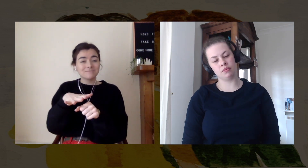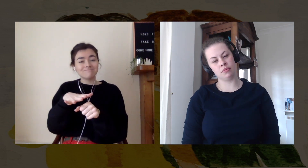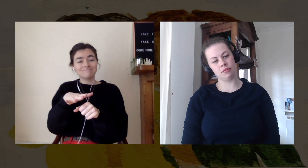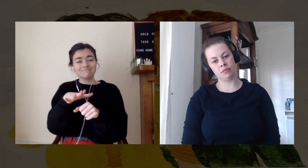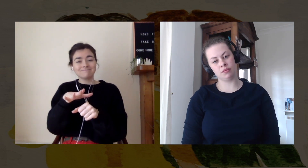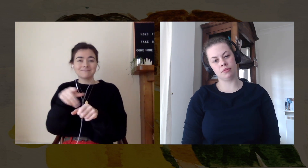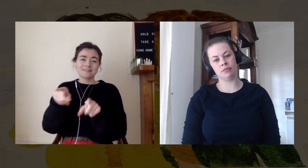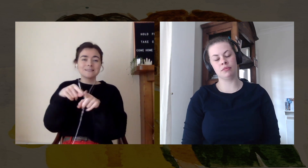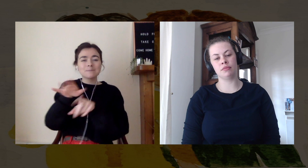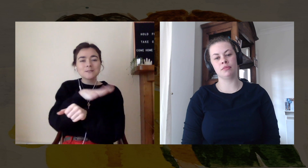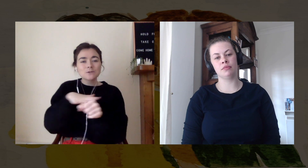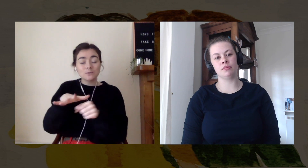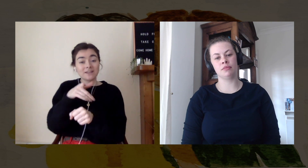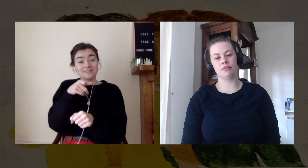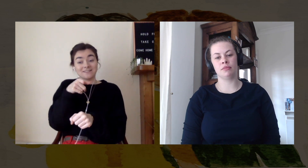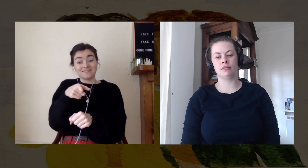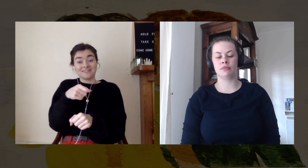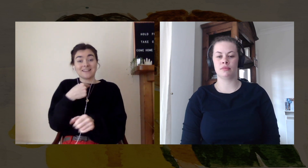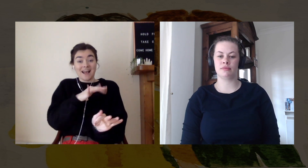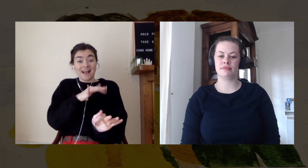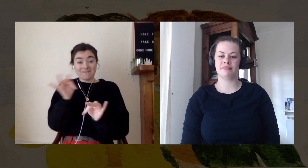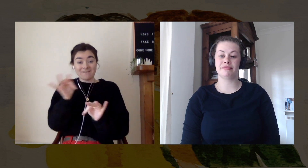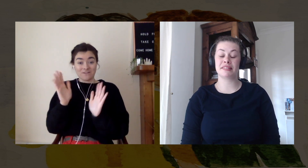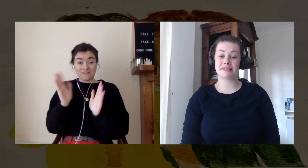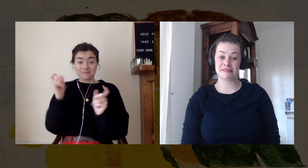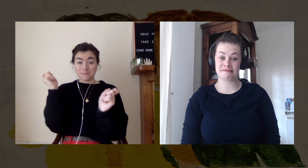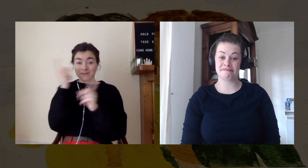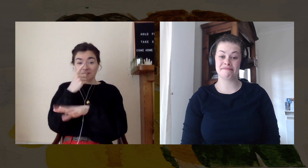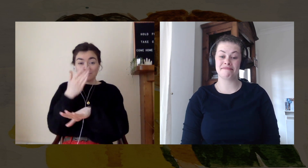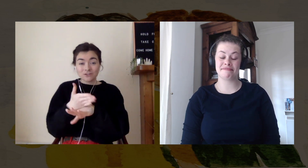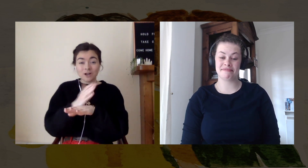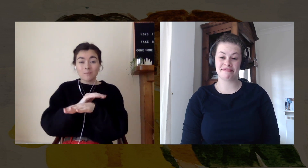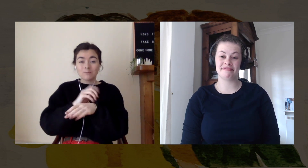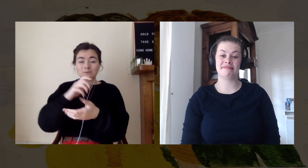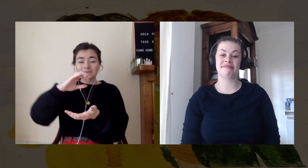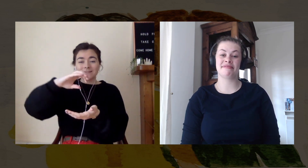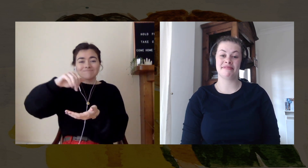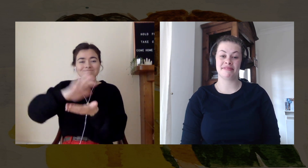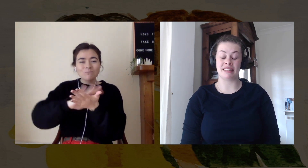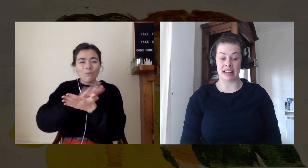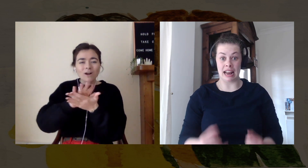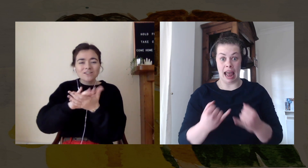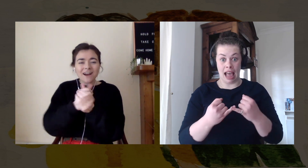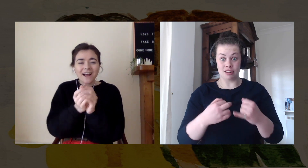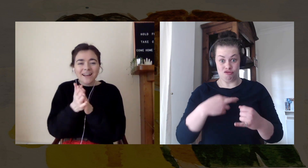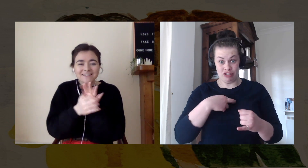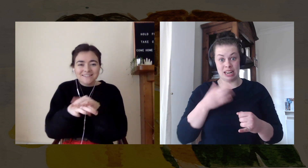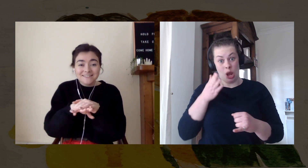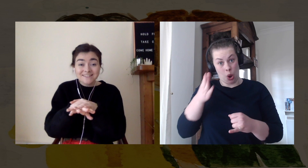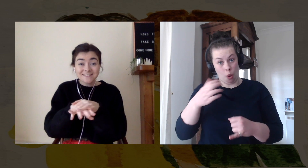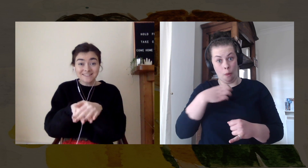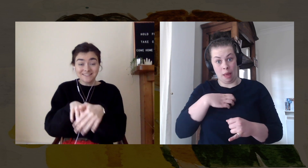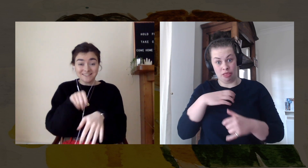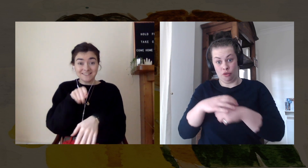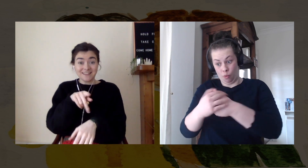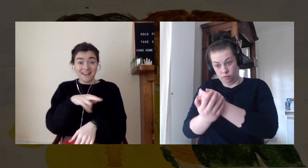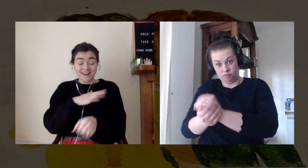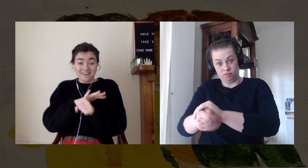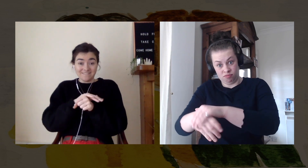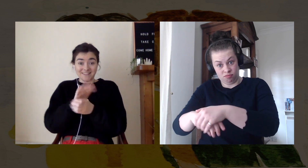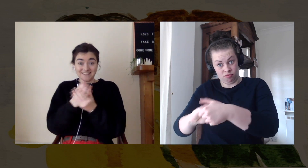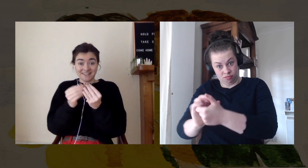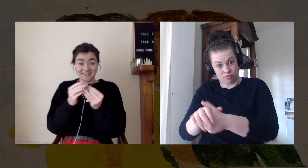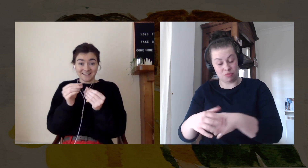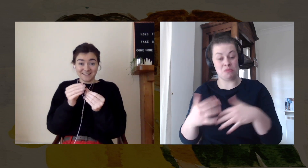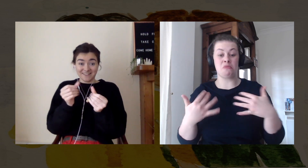or figuratively, physically, if it's like something that's difficult or like they like wash their hands. Another interpreter I spoke to, I hope they don't mind me